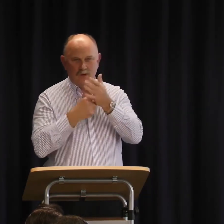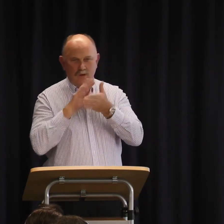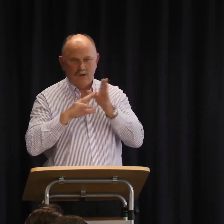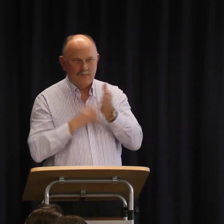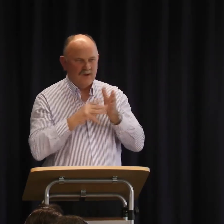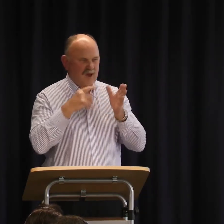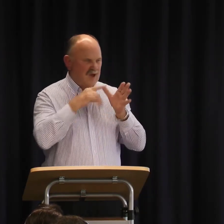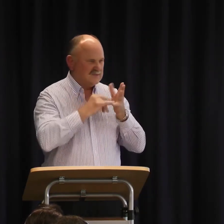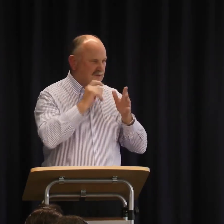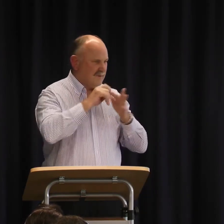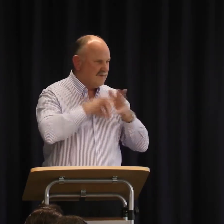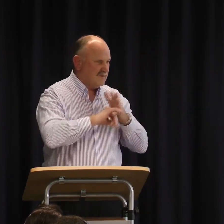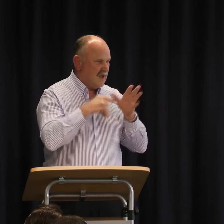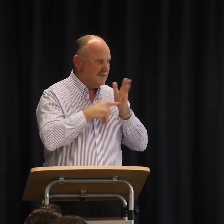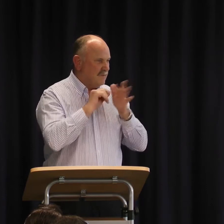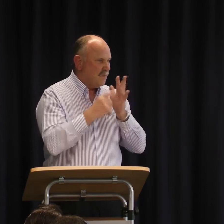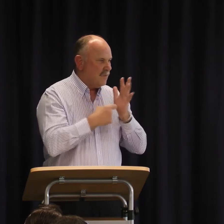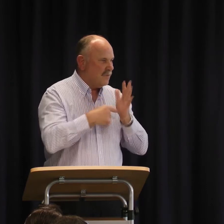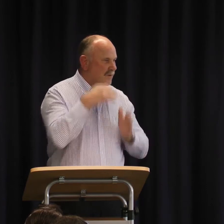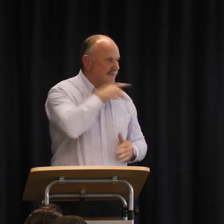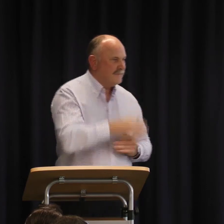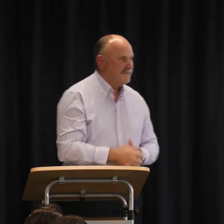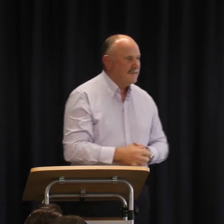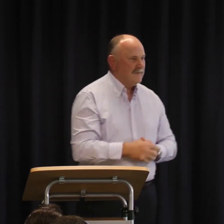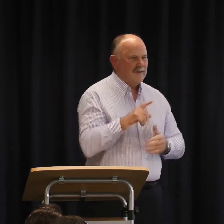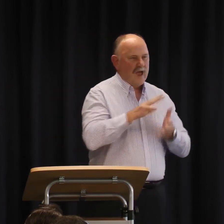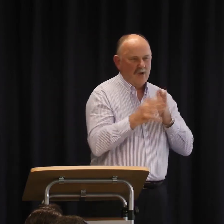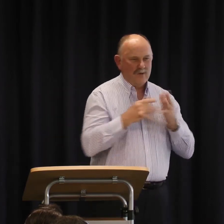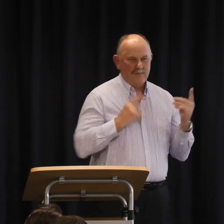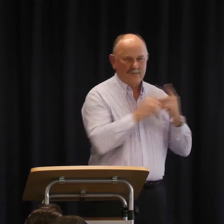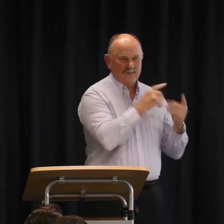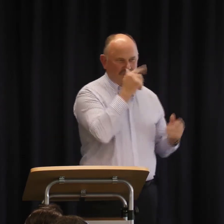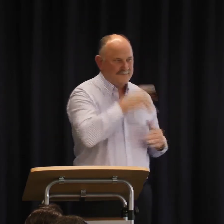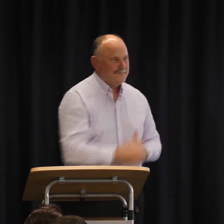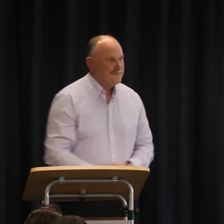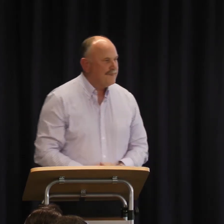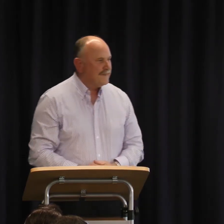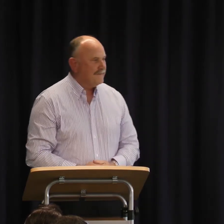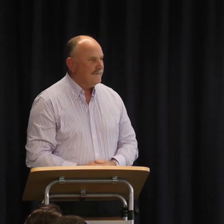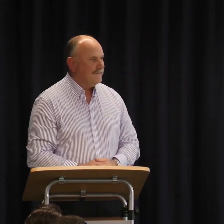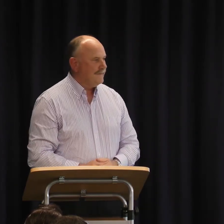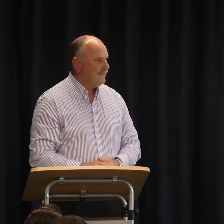brother Graham in the public service in Port Melbourne. And that's how I met John Lovett.